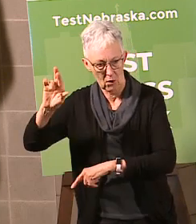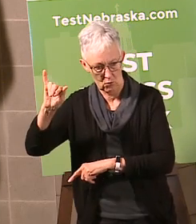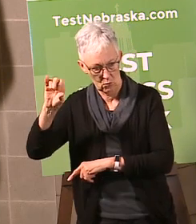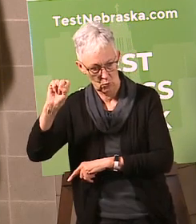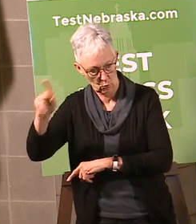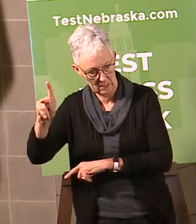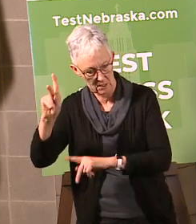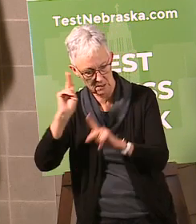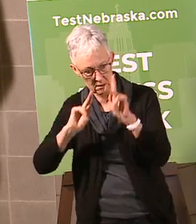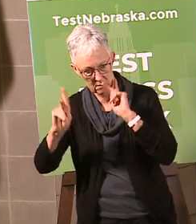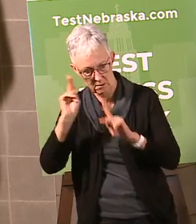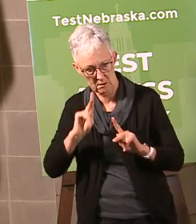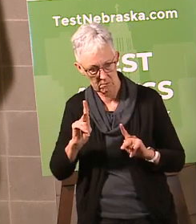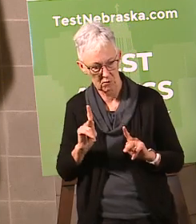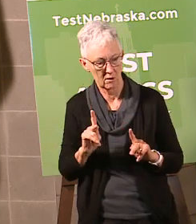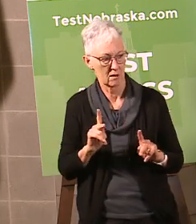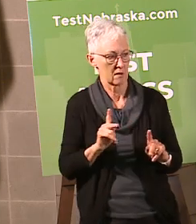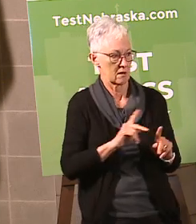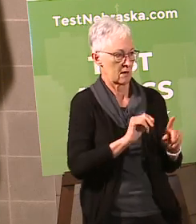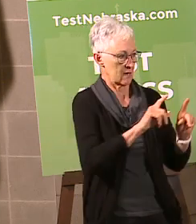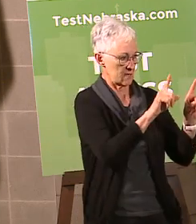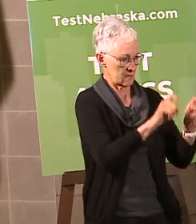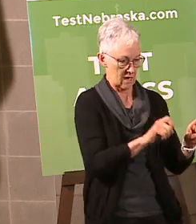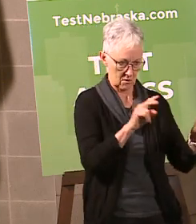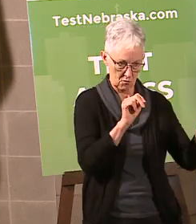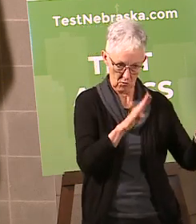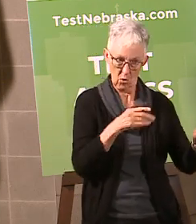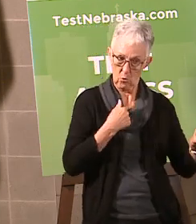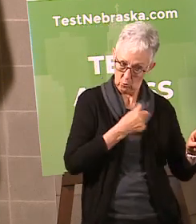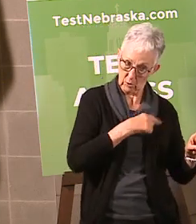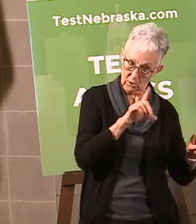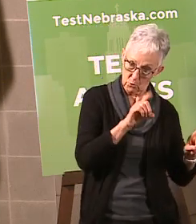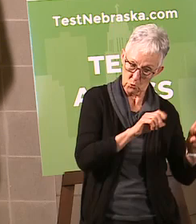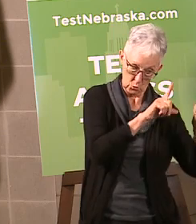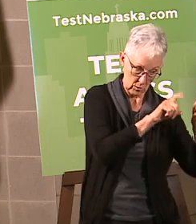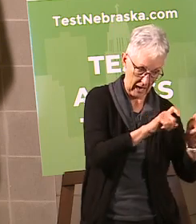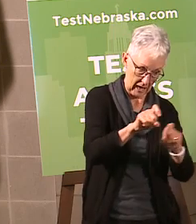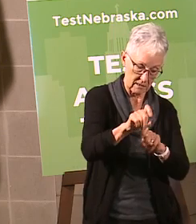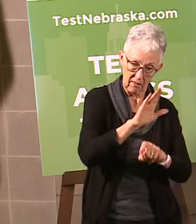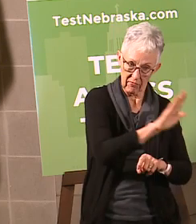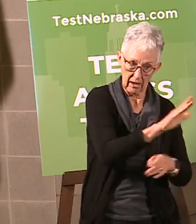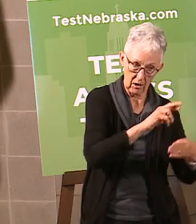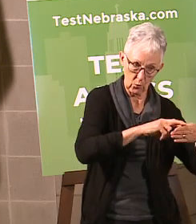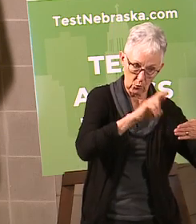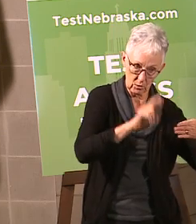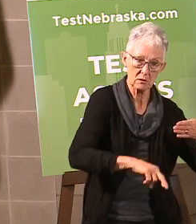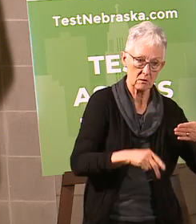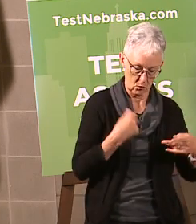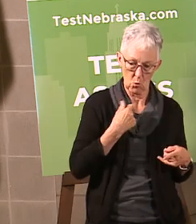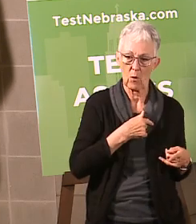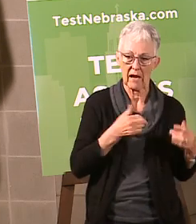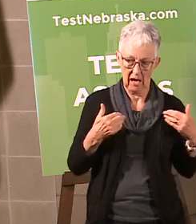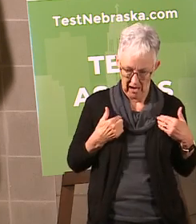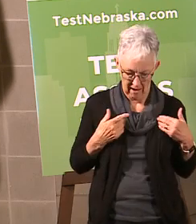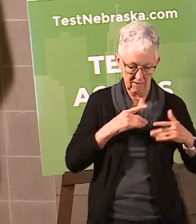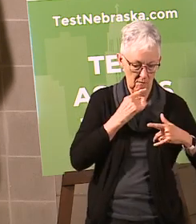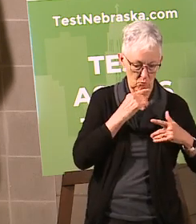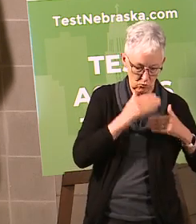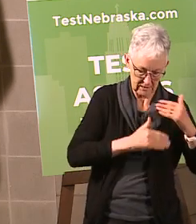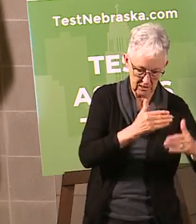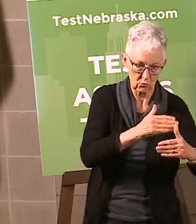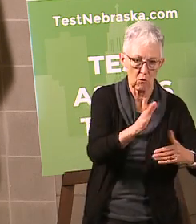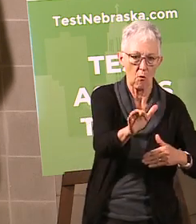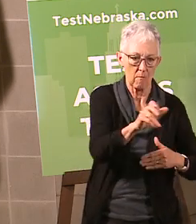And are we revalidating Test Nebraska? Yes, we are. We've got a procedure to be able to go back and continue to validate